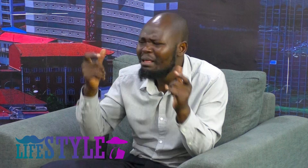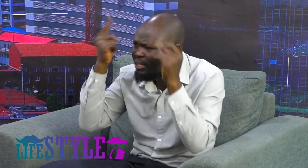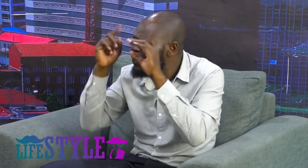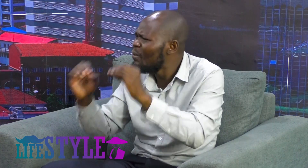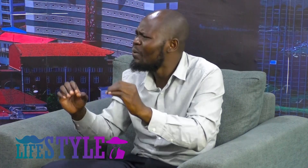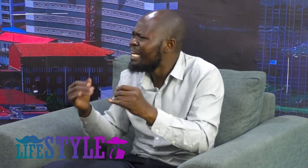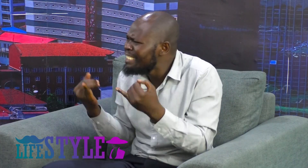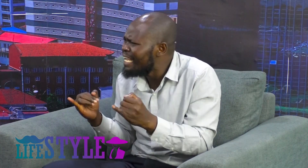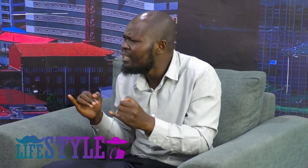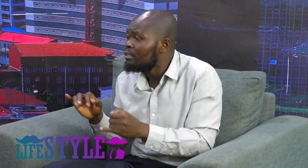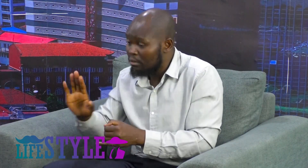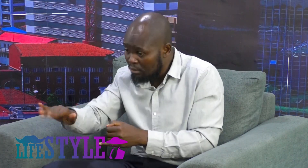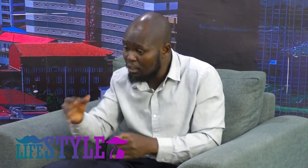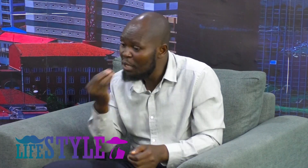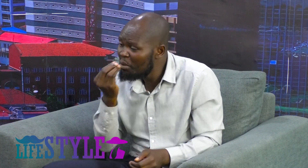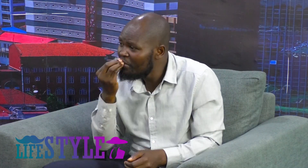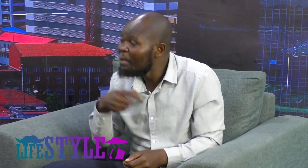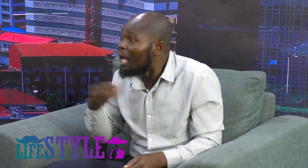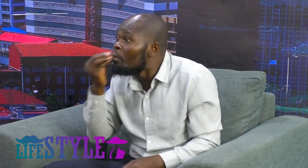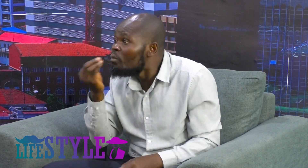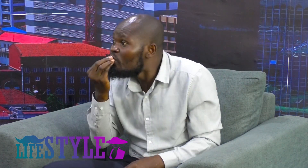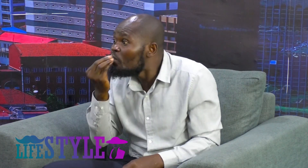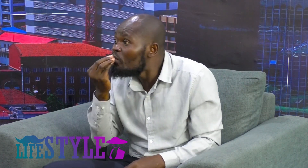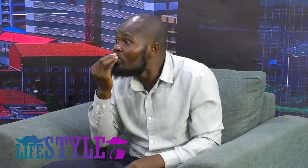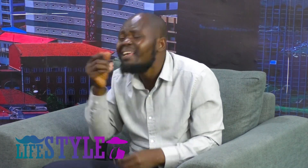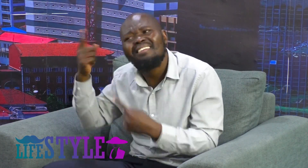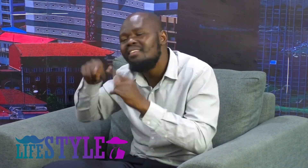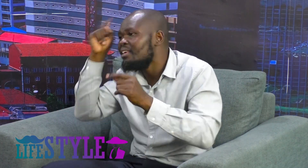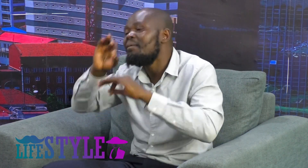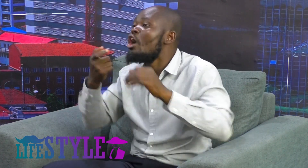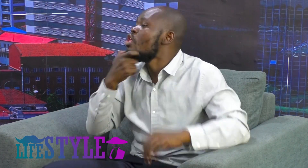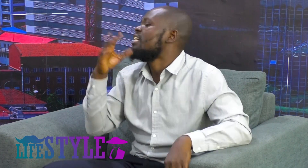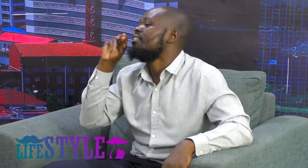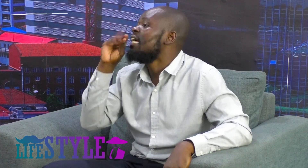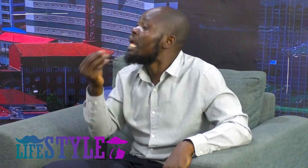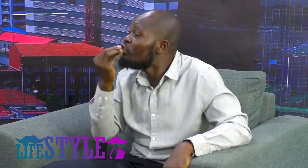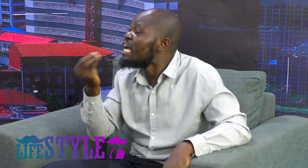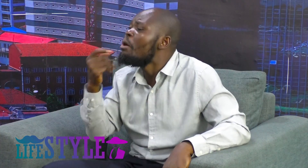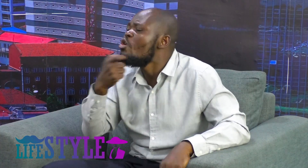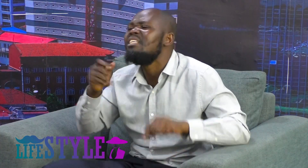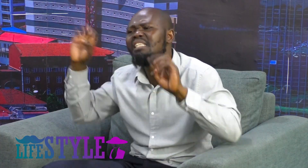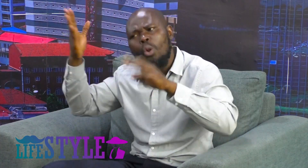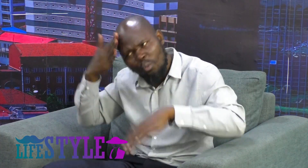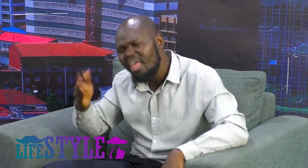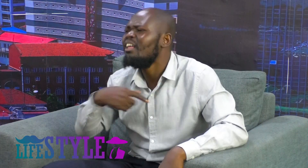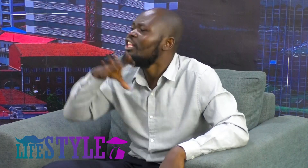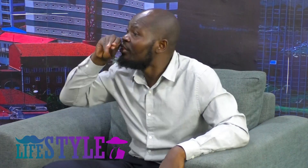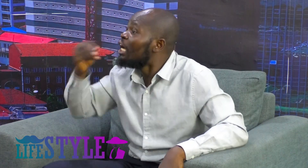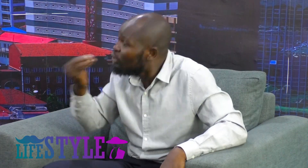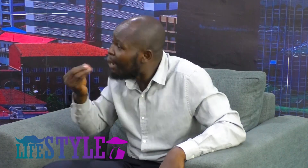to sign language was different the first time I interacted with it. So we could not understand each other.